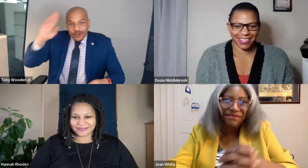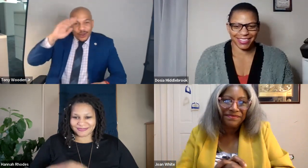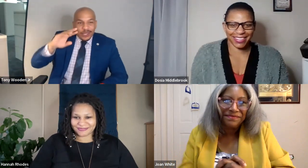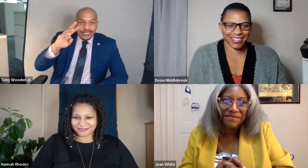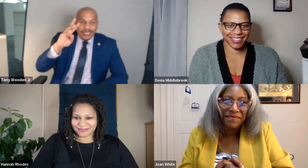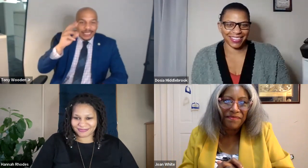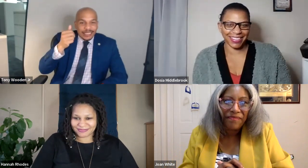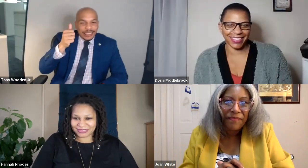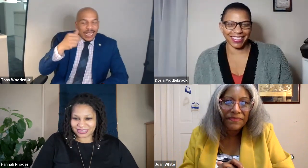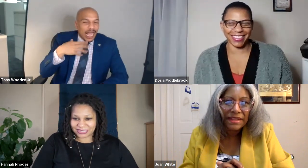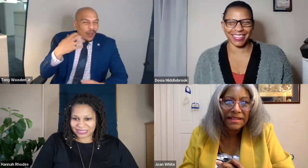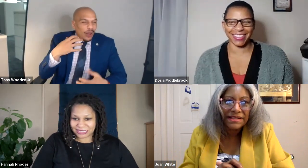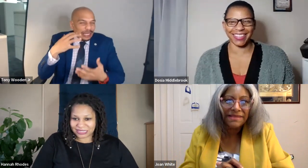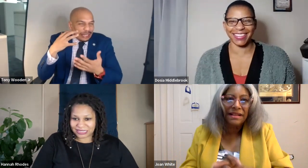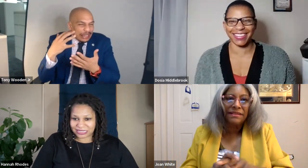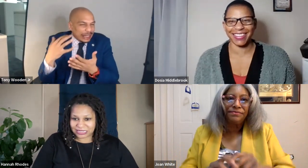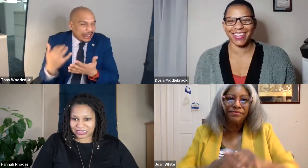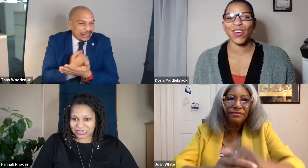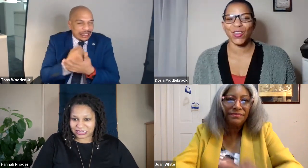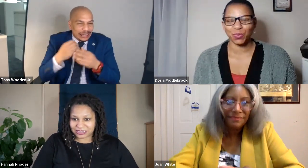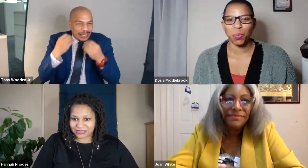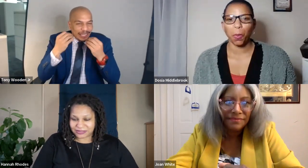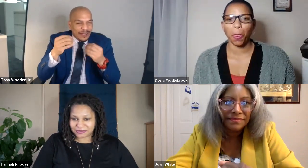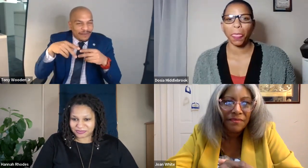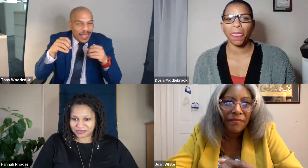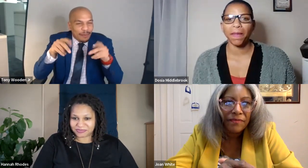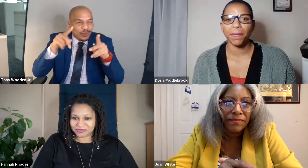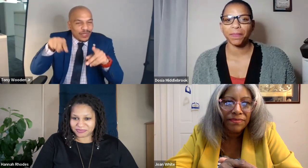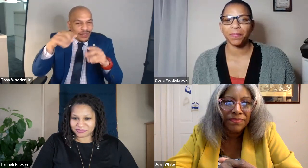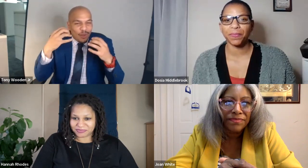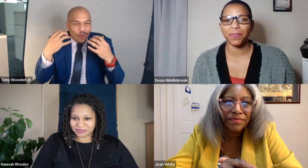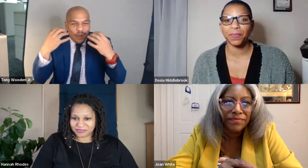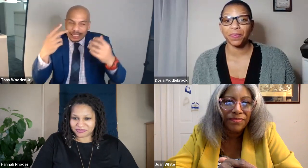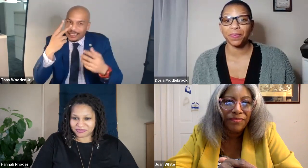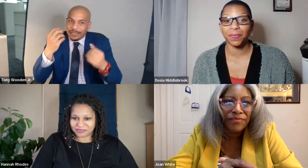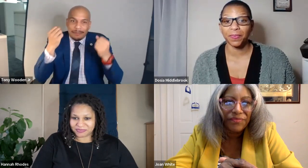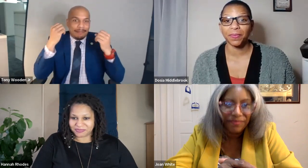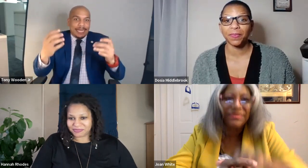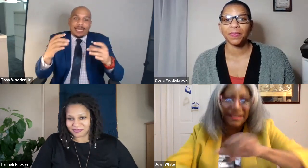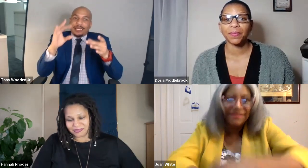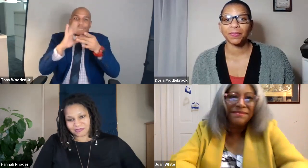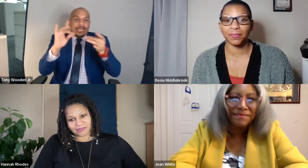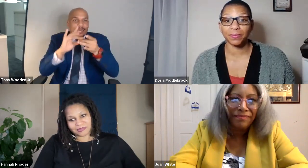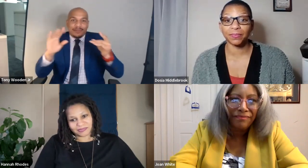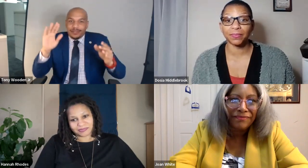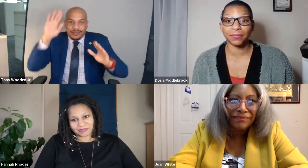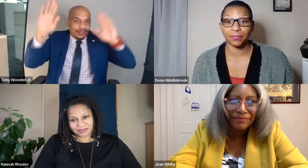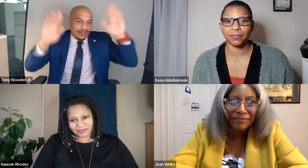a great song. Okay, it's 6:10, and I really want to give an opportunity to the audience because there's a lot